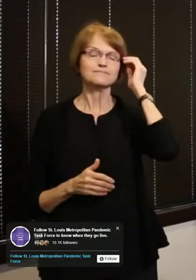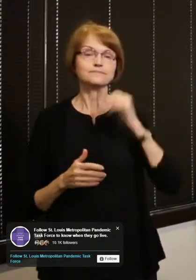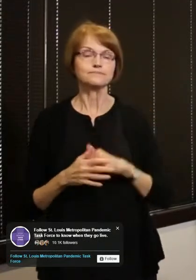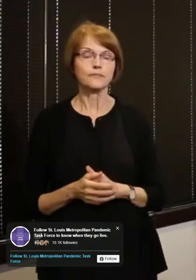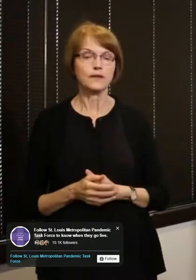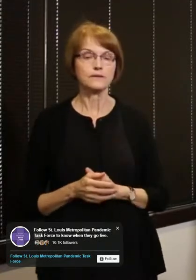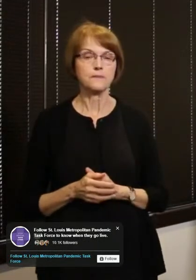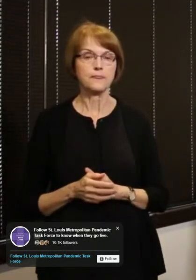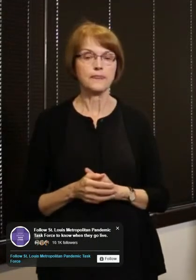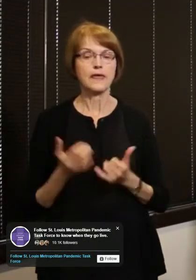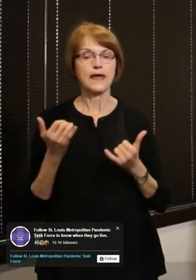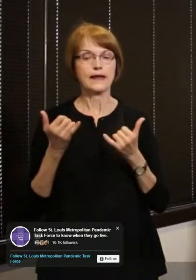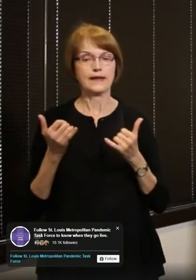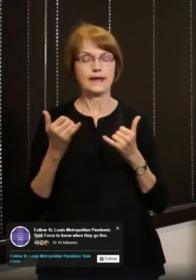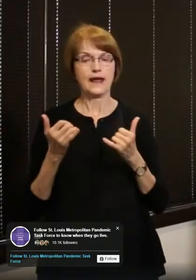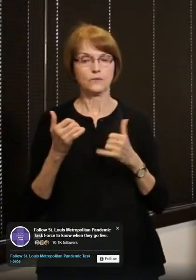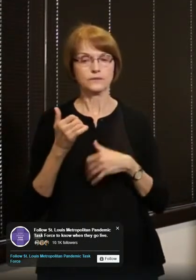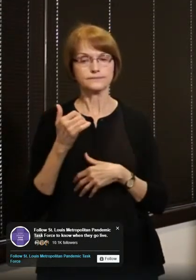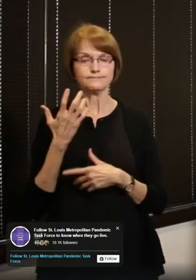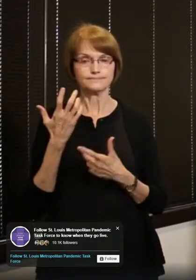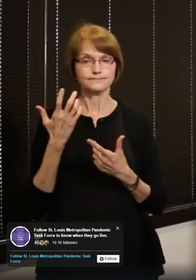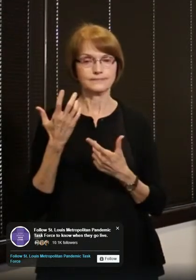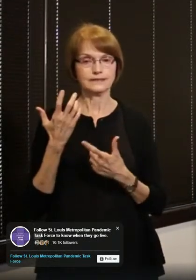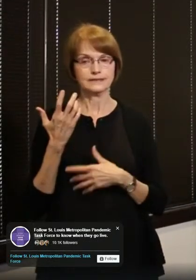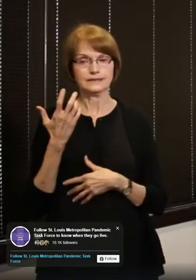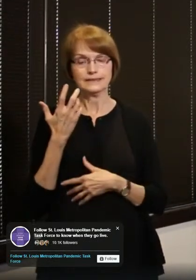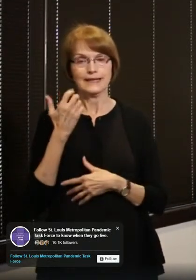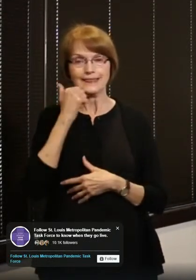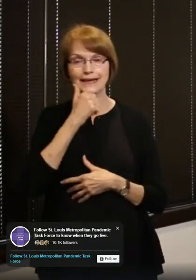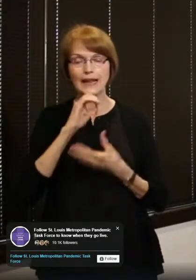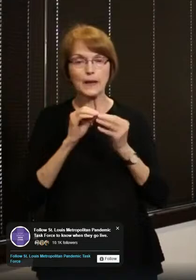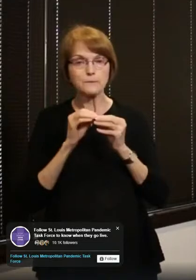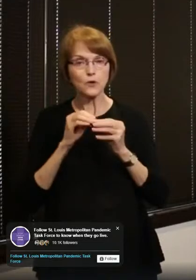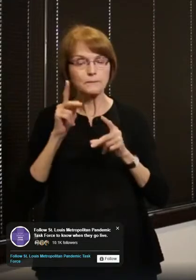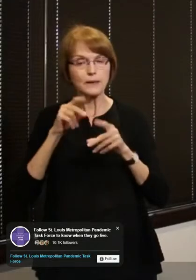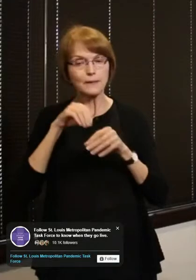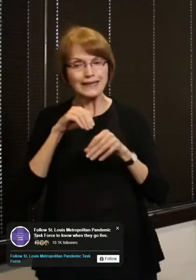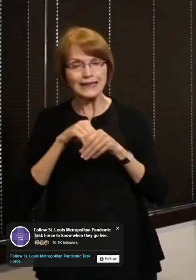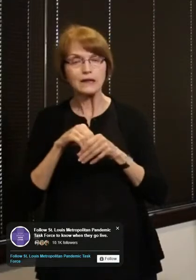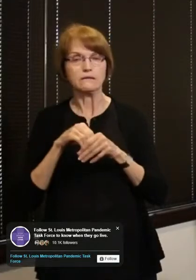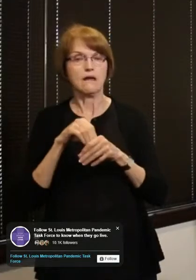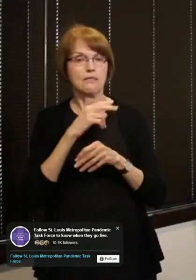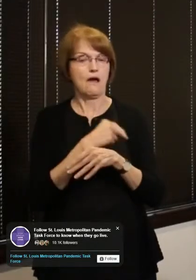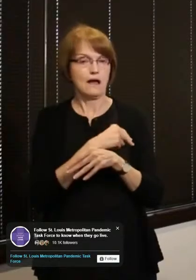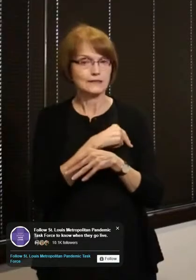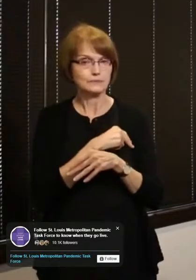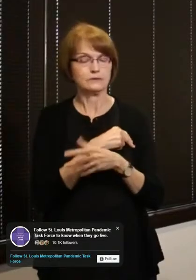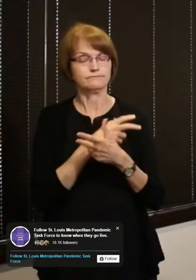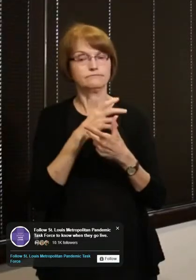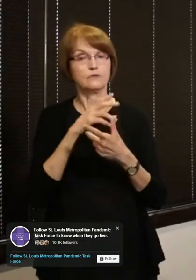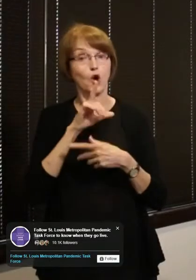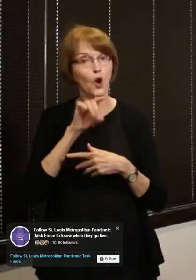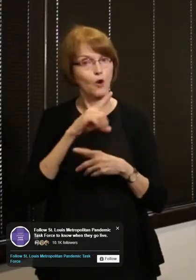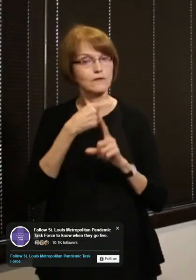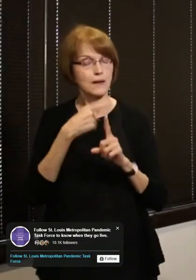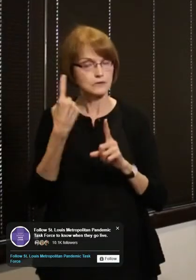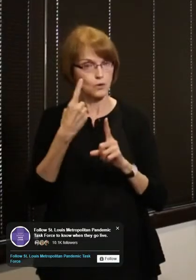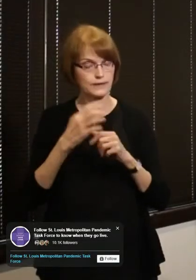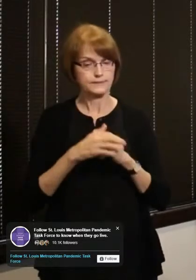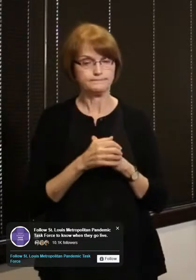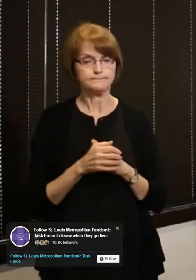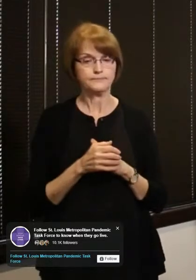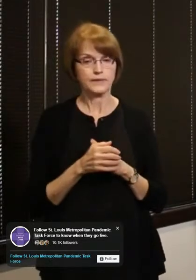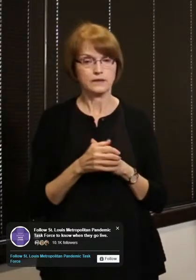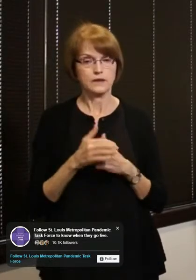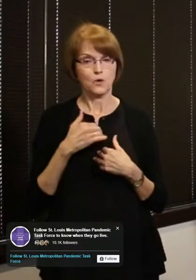Now let me update you on some of our daily hospitalization numbers, and again, these are our COVID positive patients only. As I